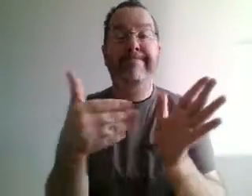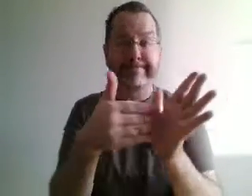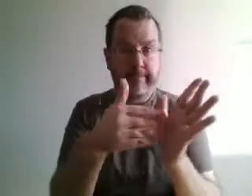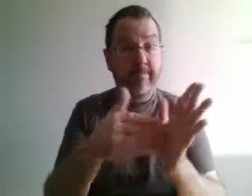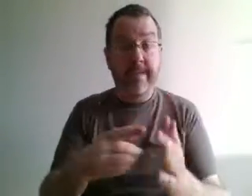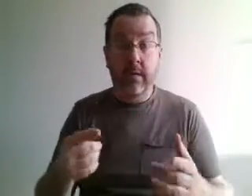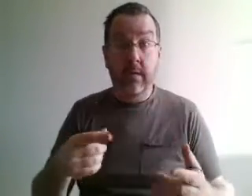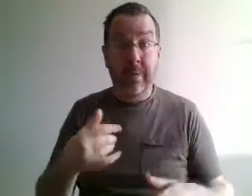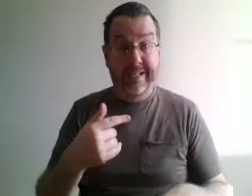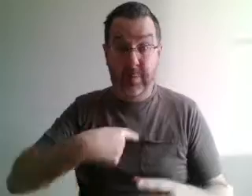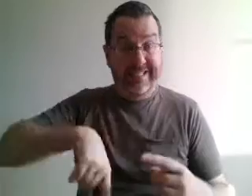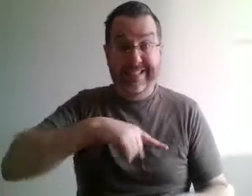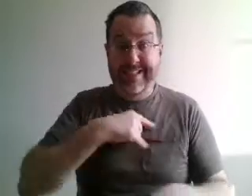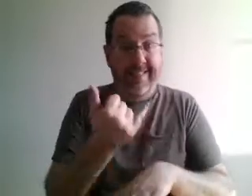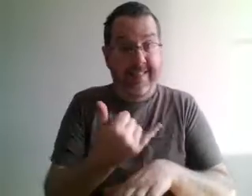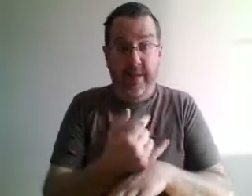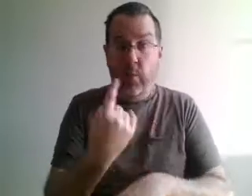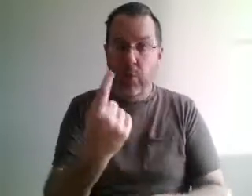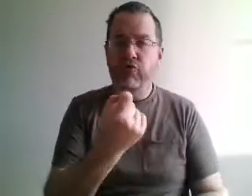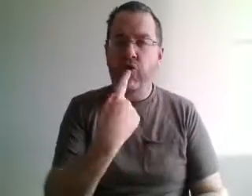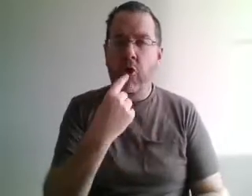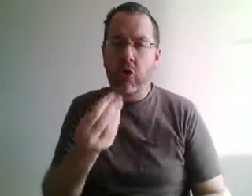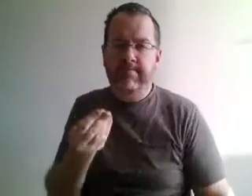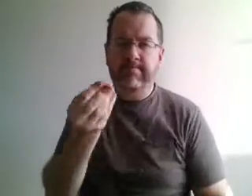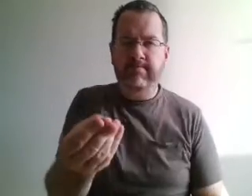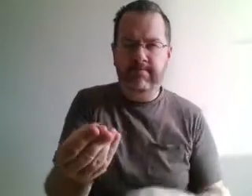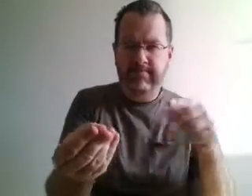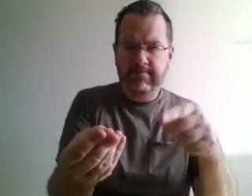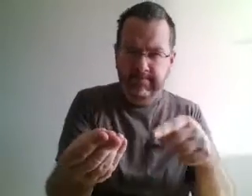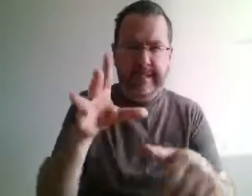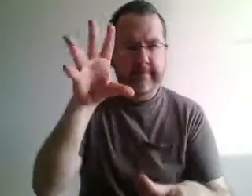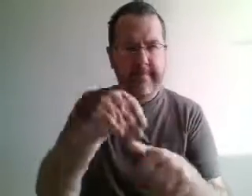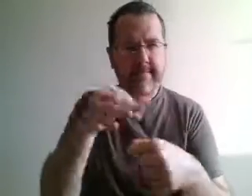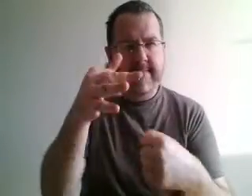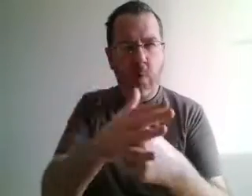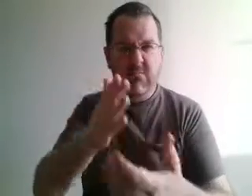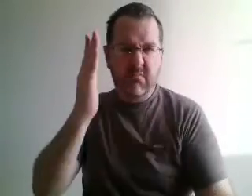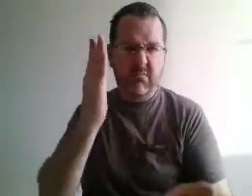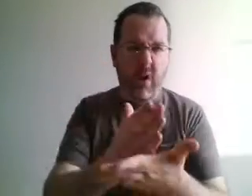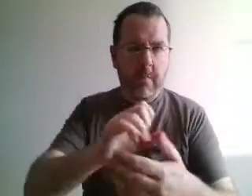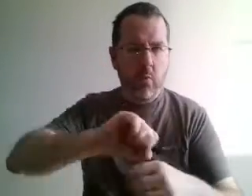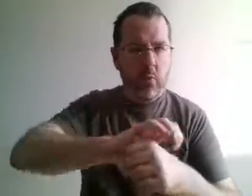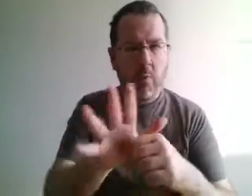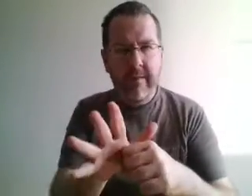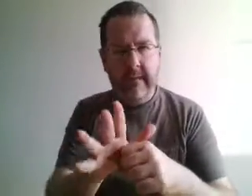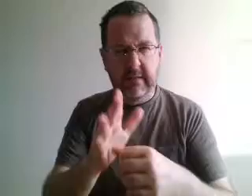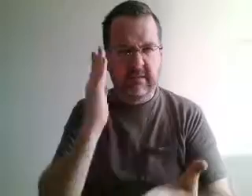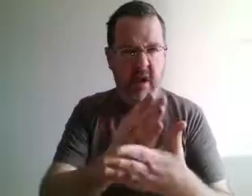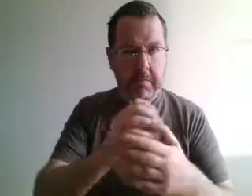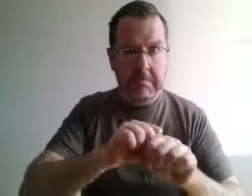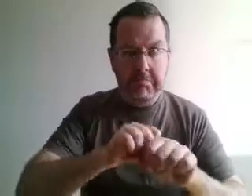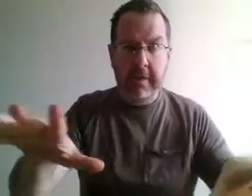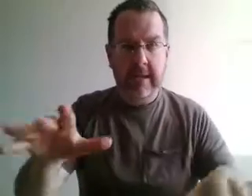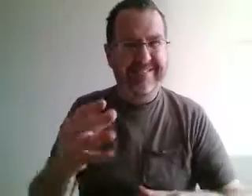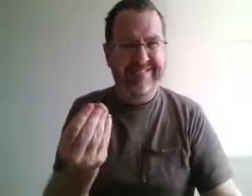that specifically targets this virus and prevents it from replicating. There are, and this is why it's